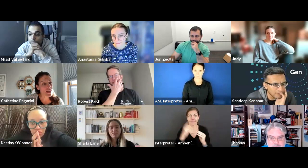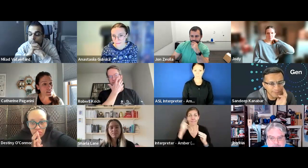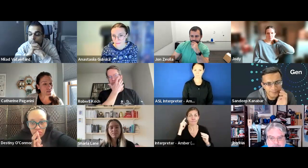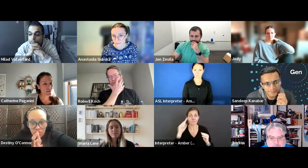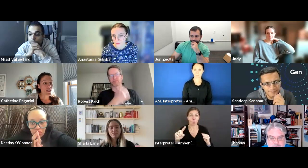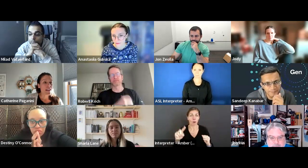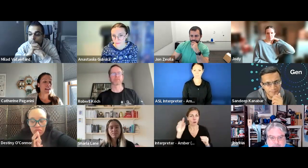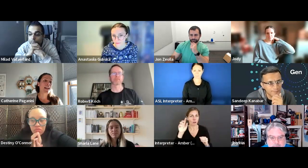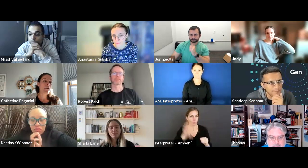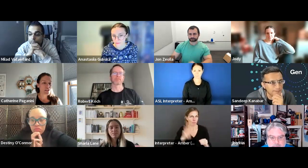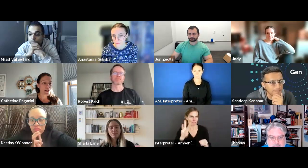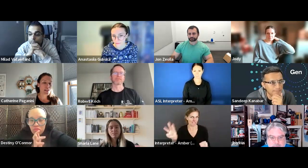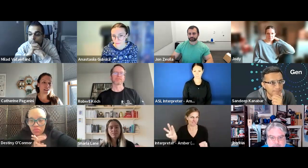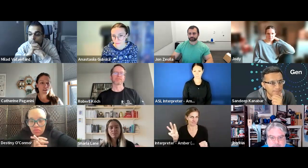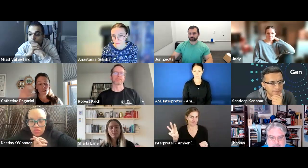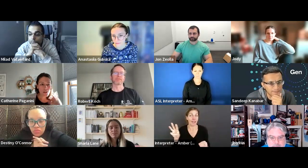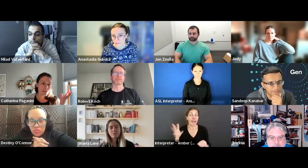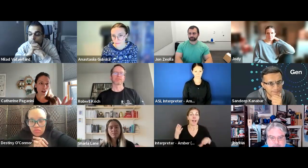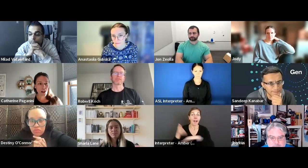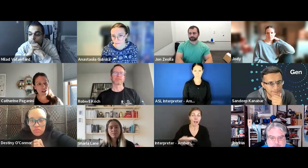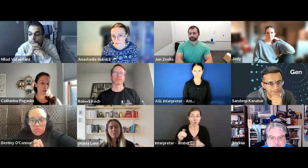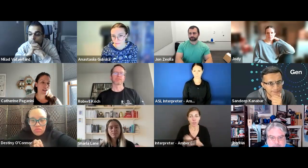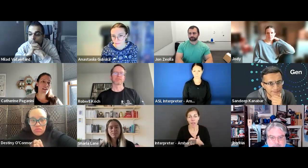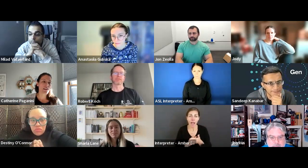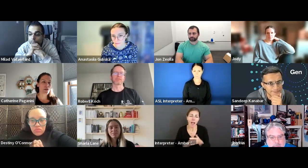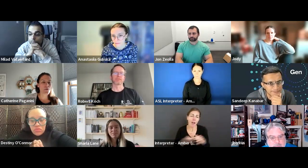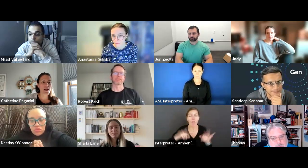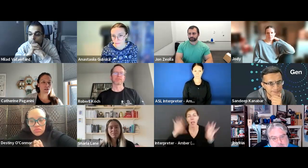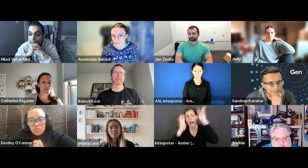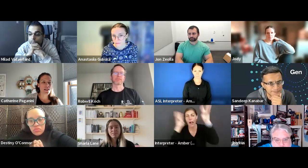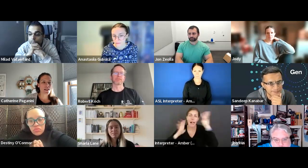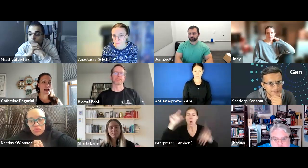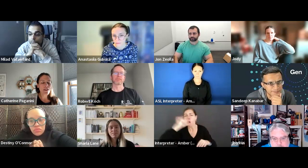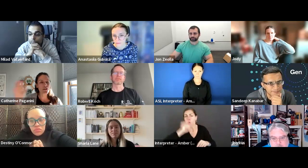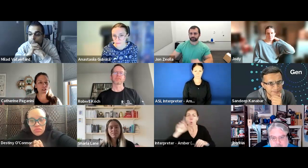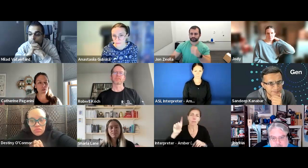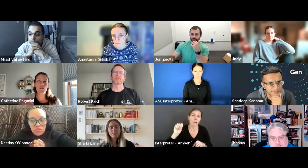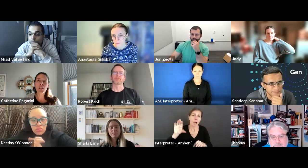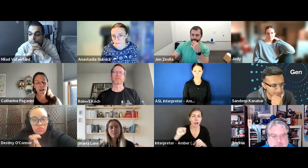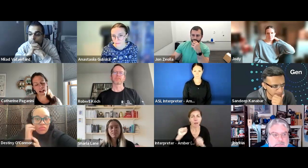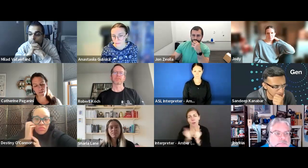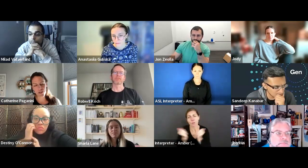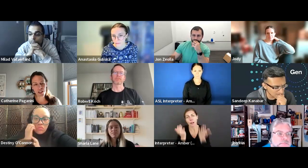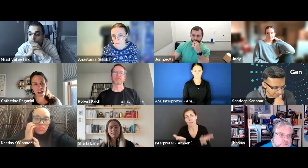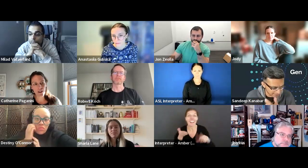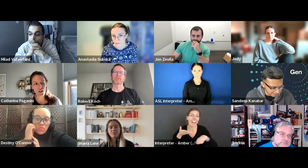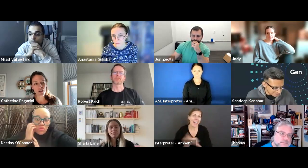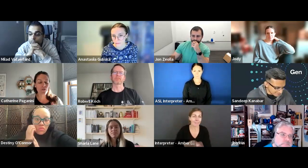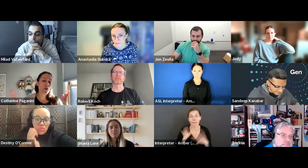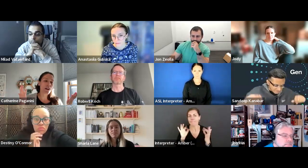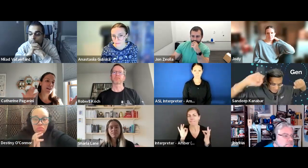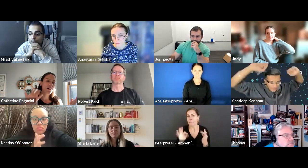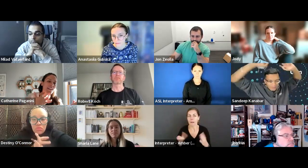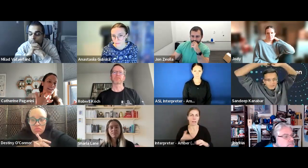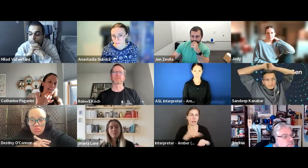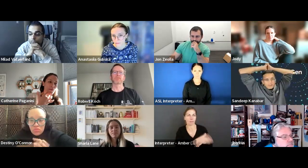on the website. And then after that, we did all these Google Docs with recommendations after or feedback after Chicago